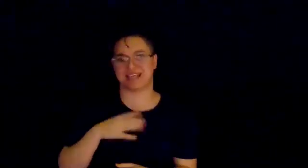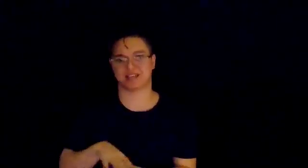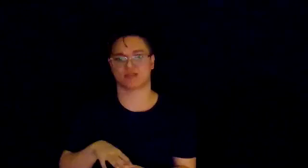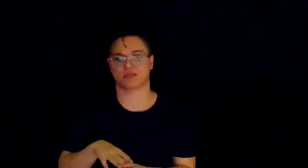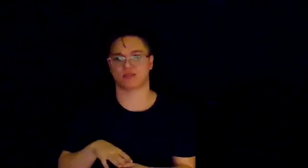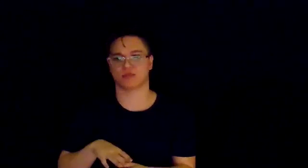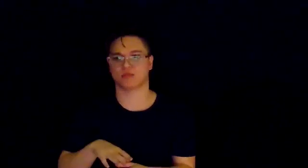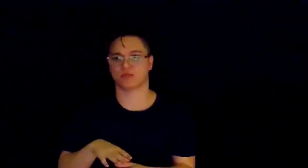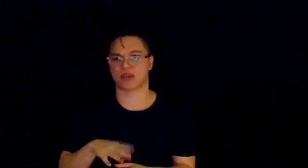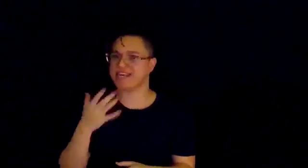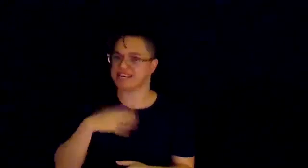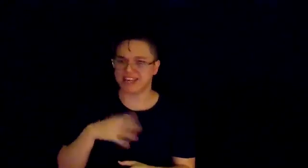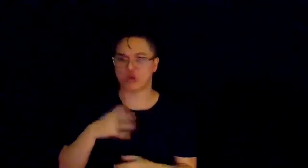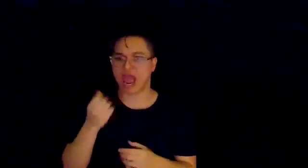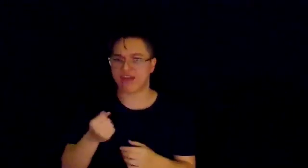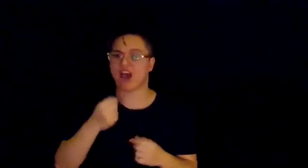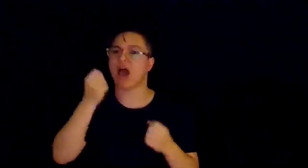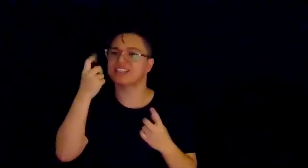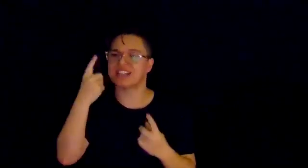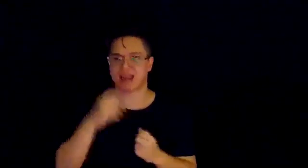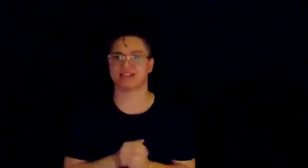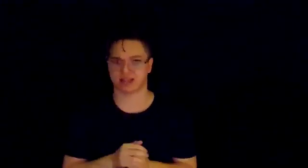what your communication needs might be.